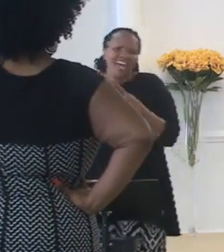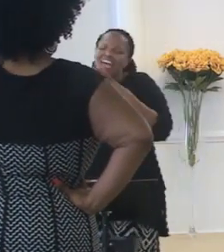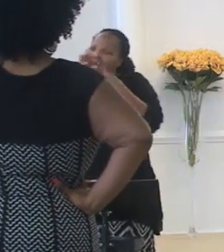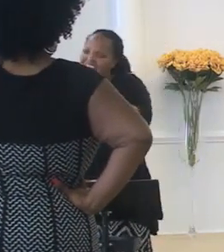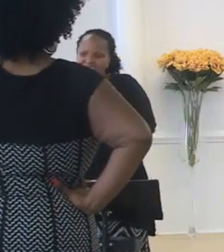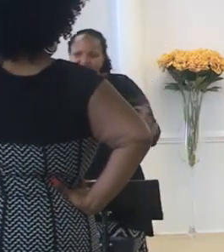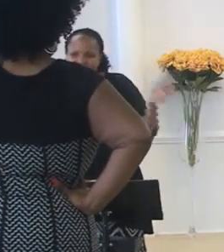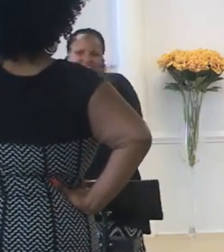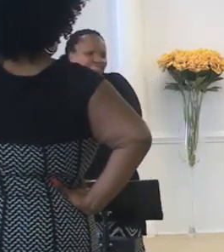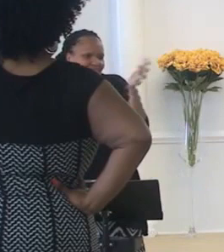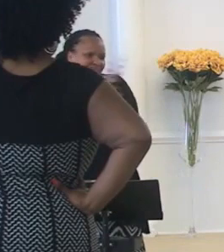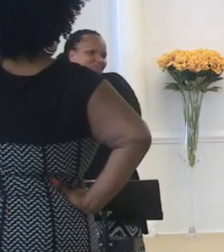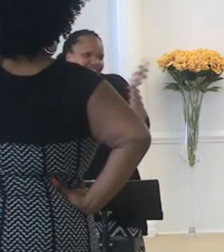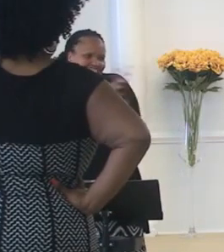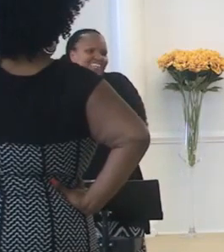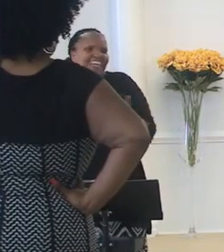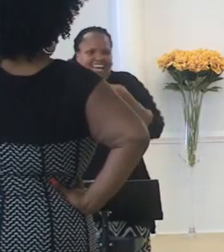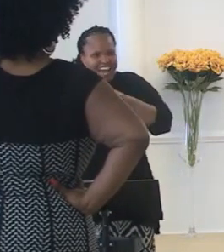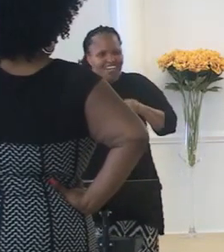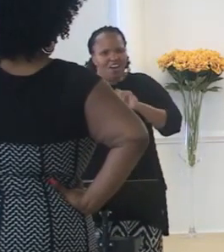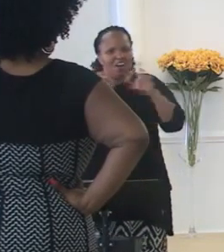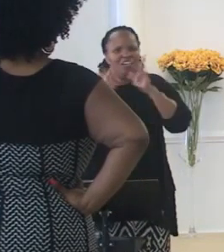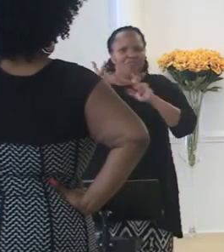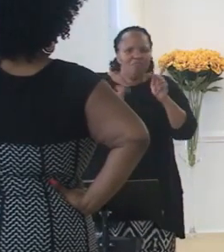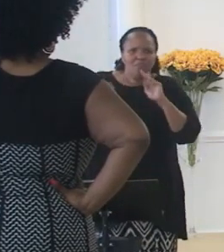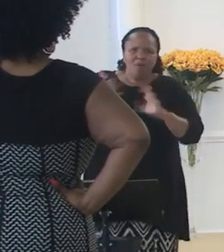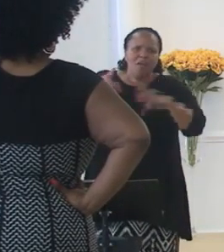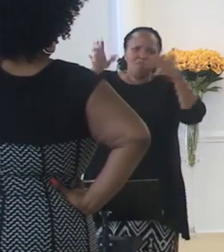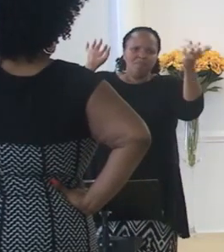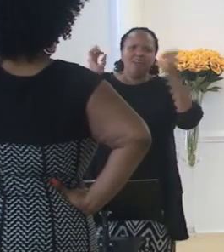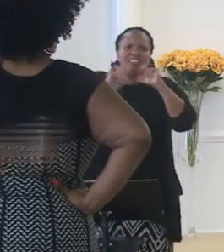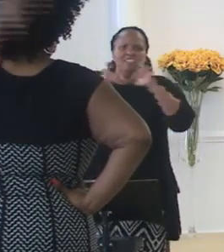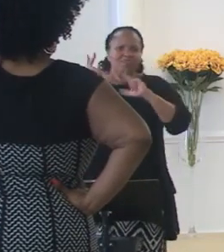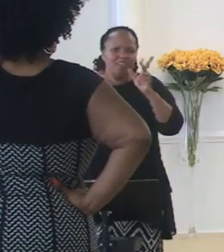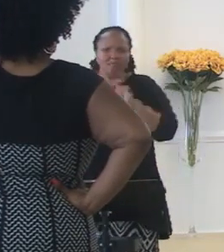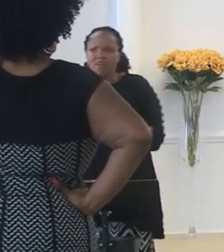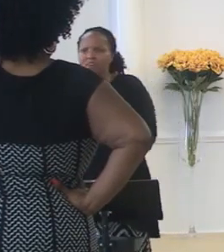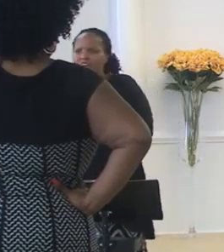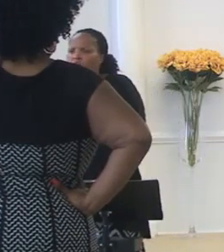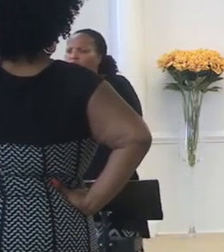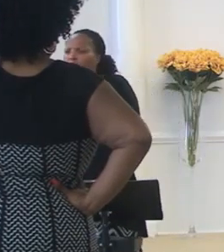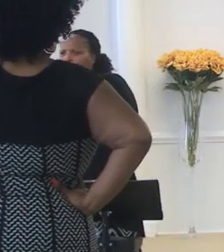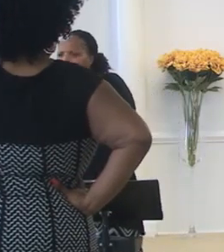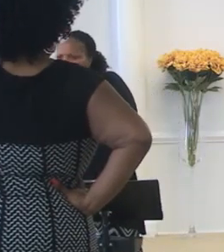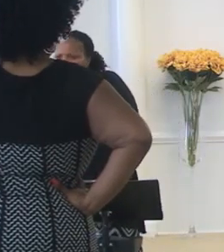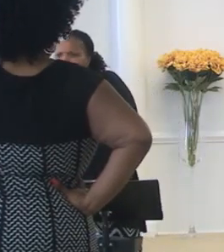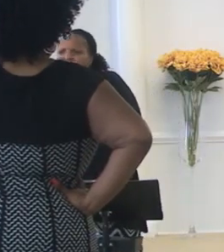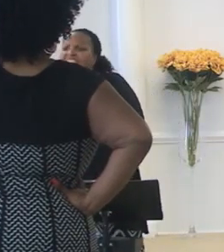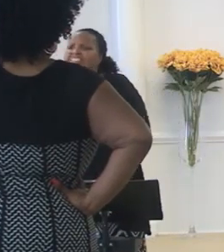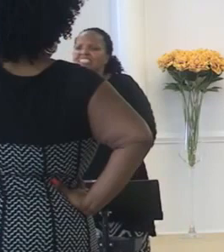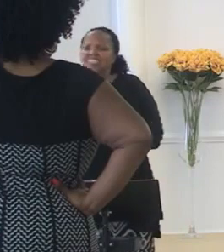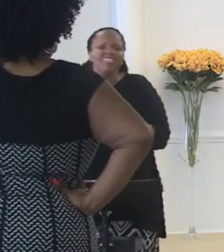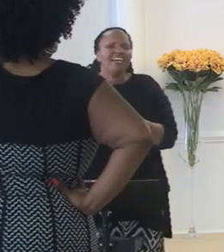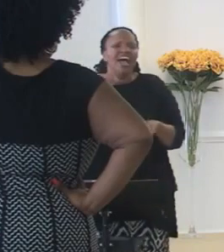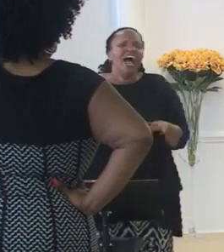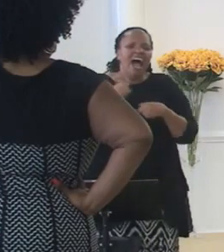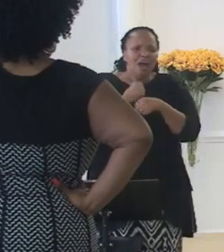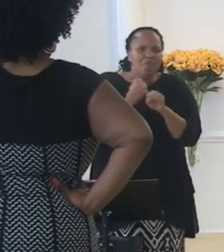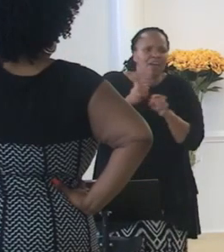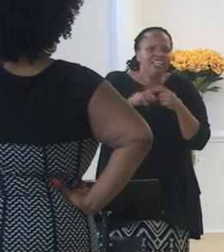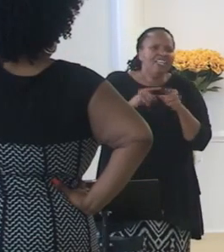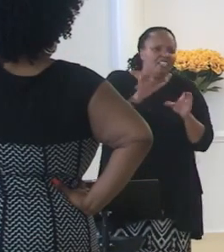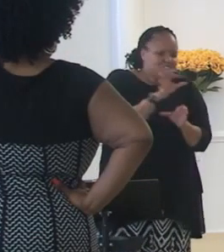specializes in bruised and broken, in messed and marred. What he does is, if I made it to the